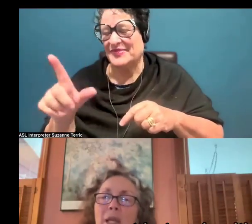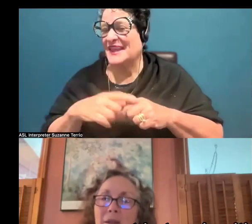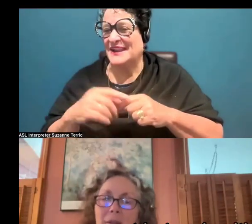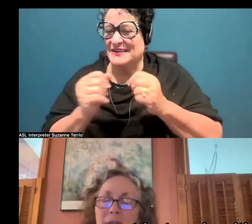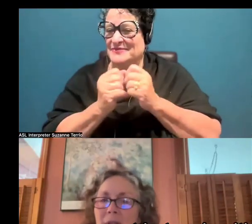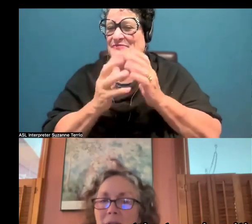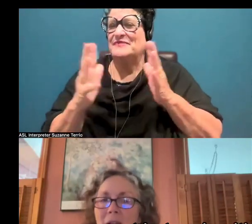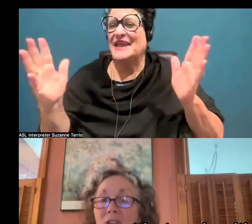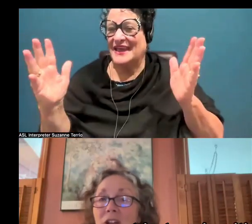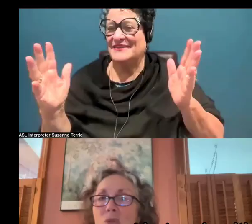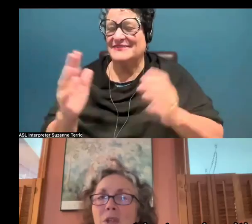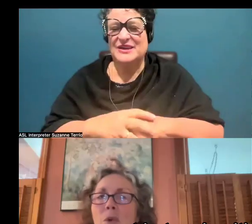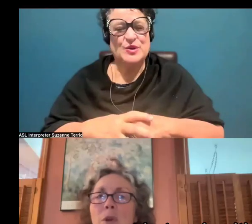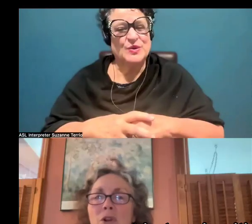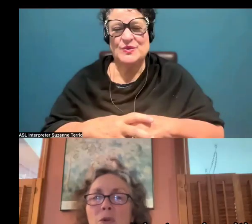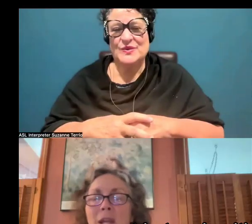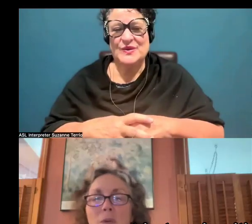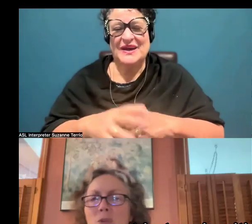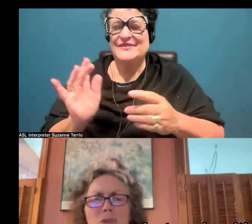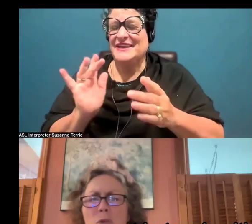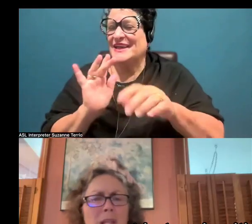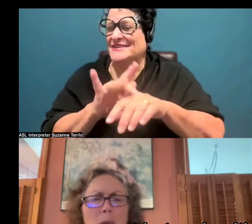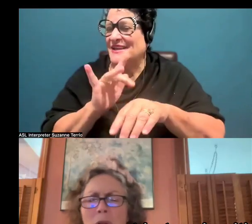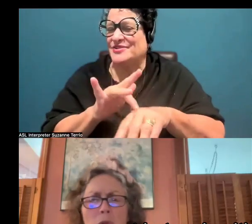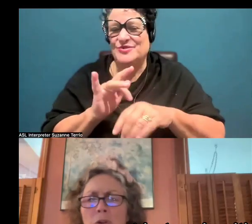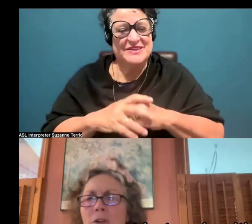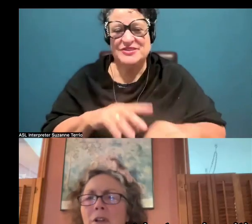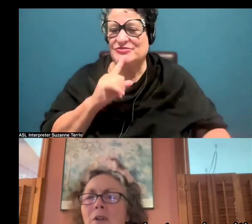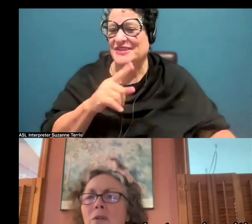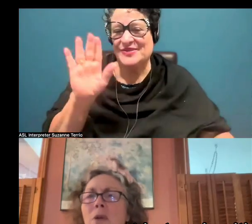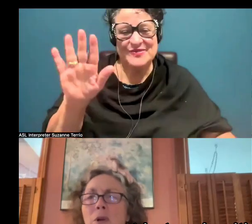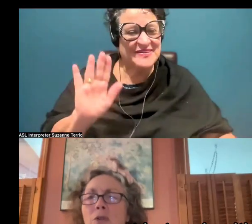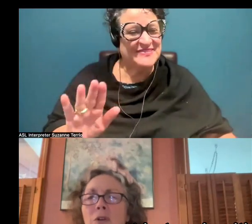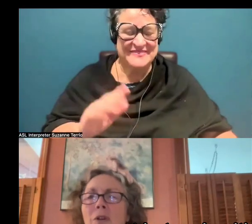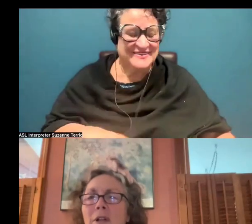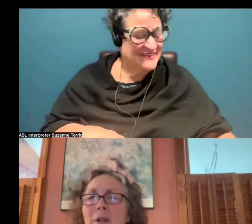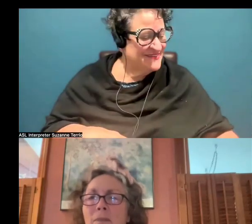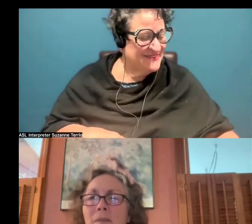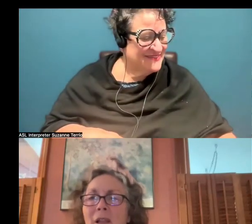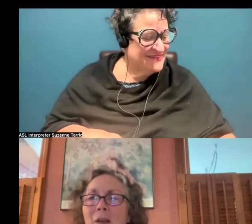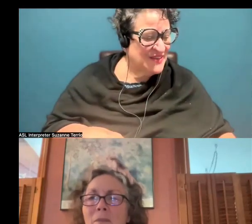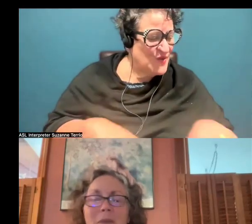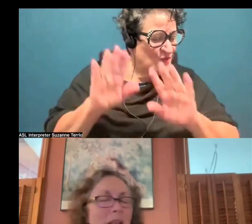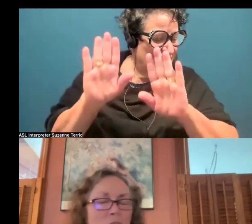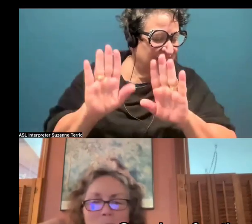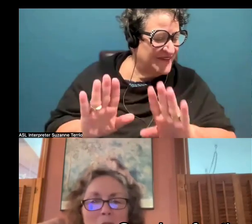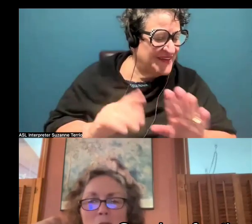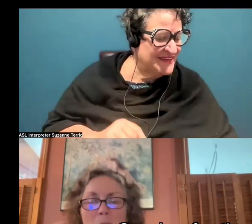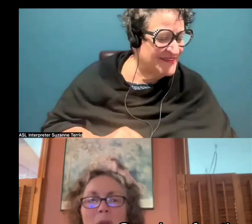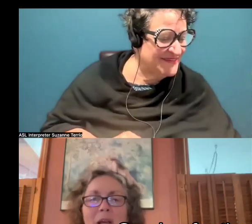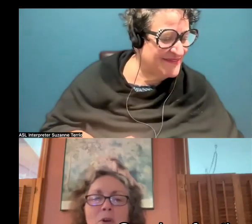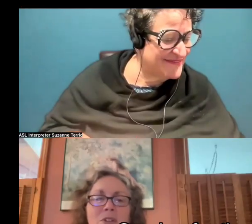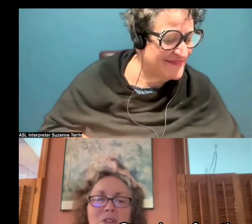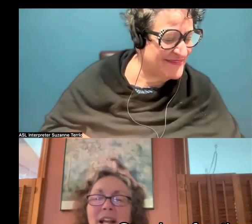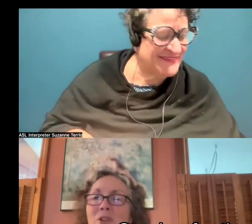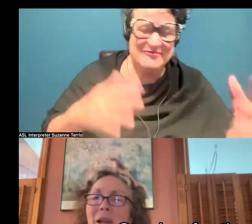what we got in touch with and what we Yeah, see, which was really wonderful, really wonderful. Um, so plug for the